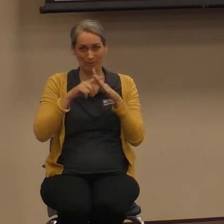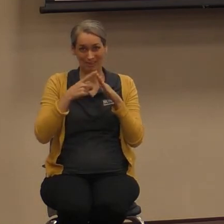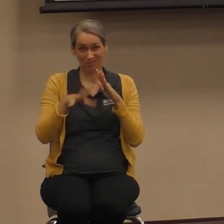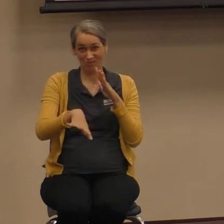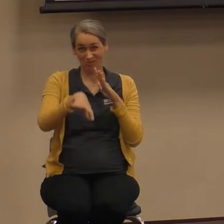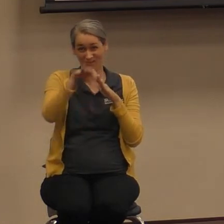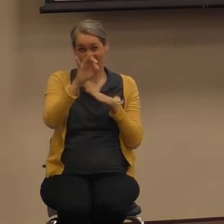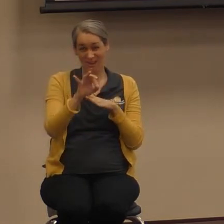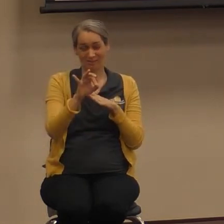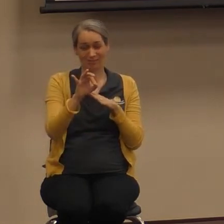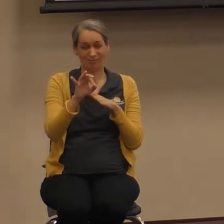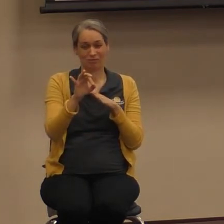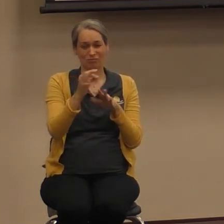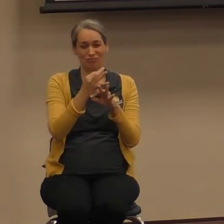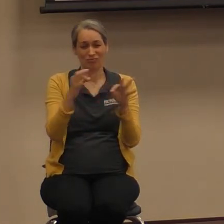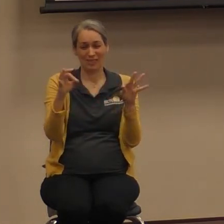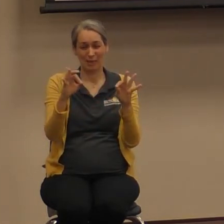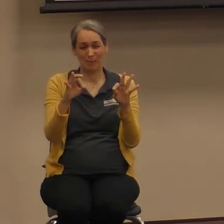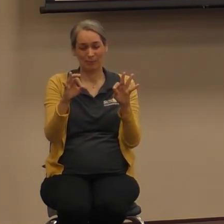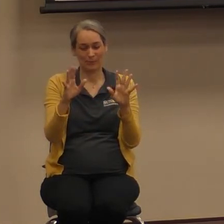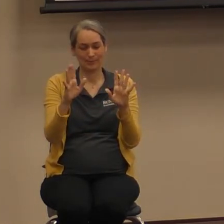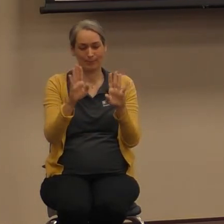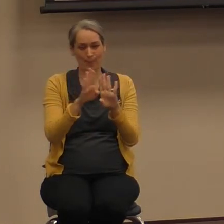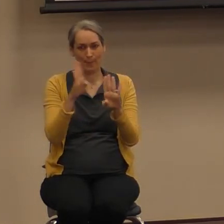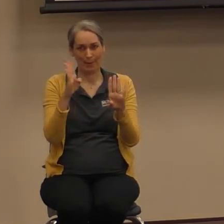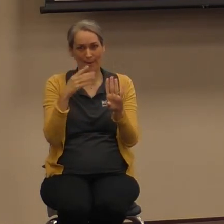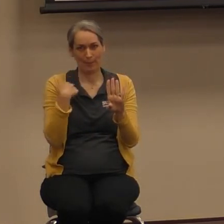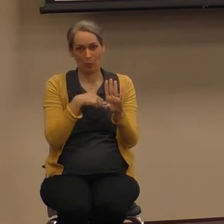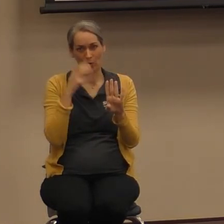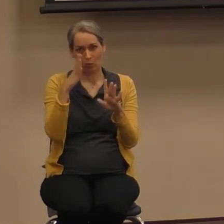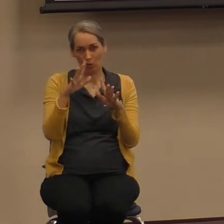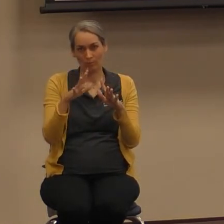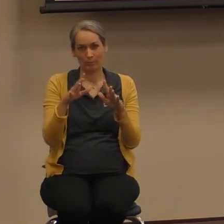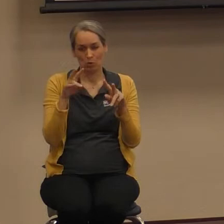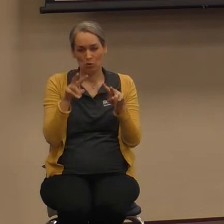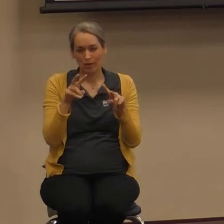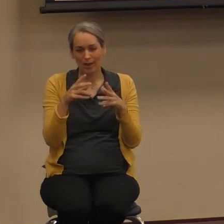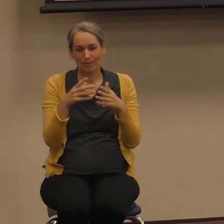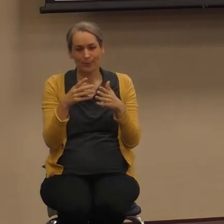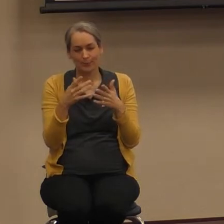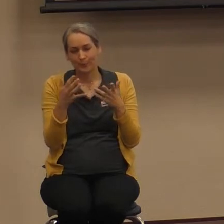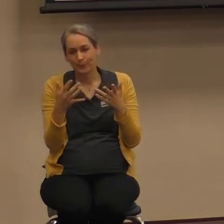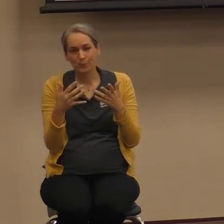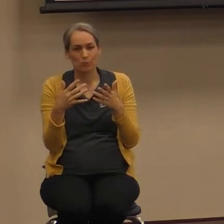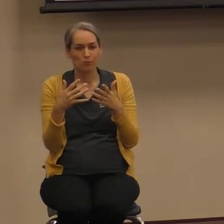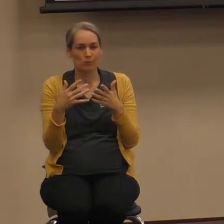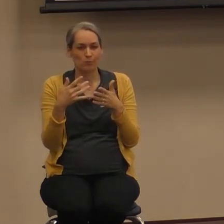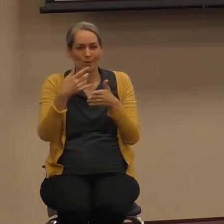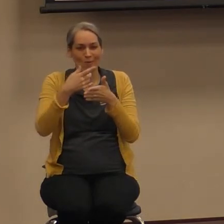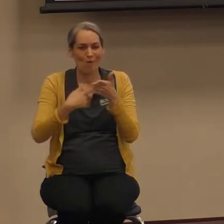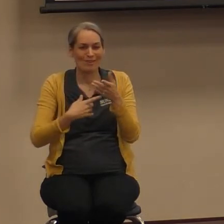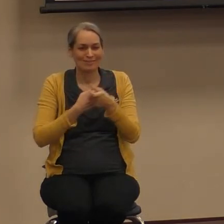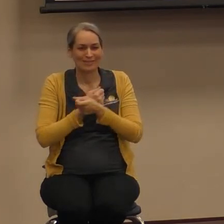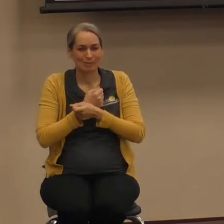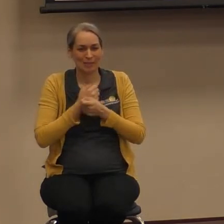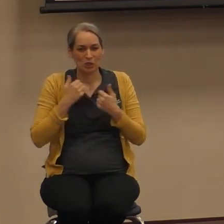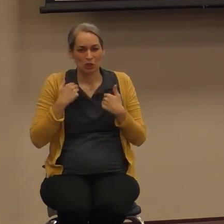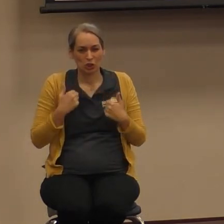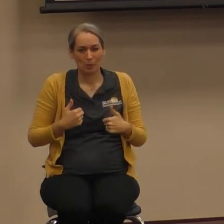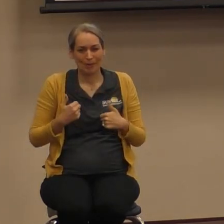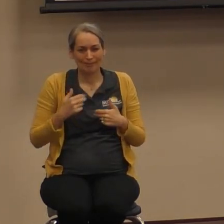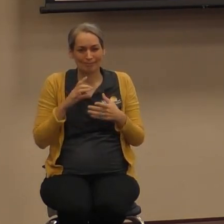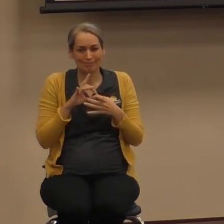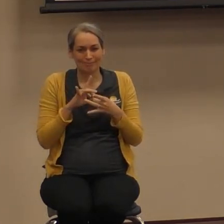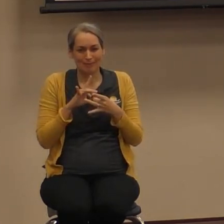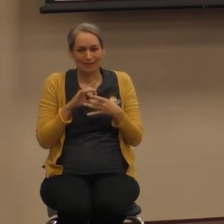to open up and to find freedom here. And so we're going to get into what this is, the pinnacle of intimacy and human connection. Like I said, I'll